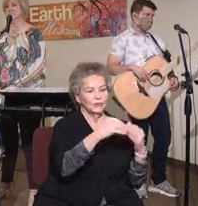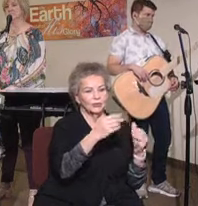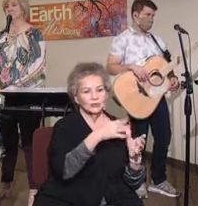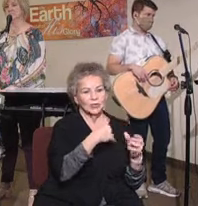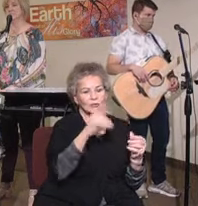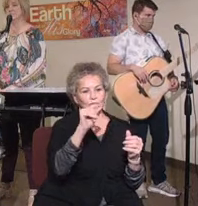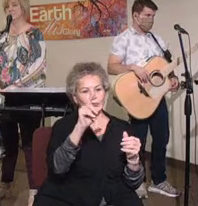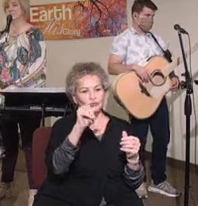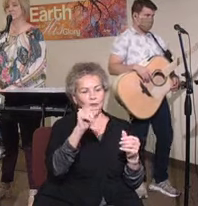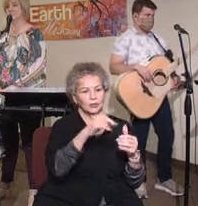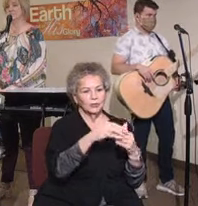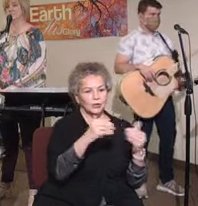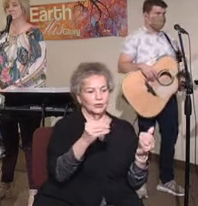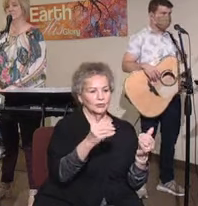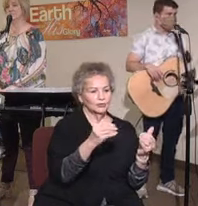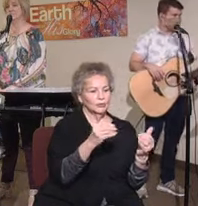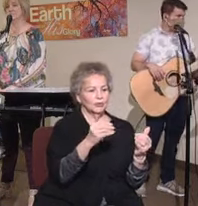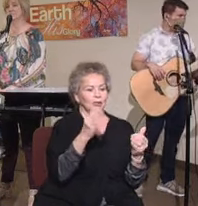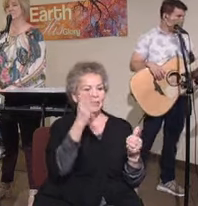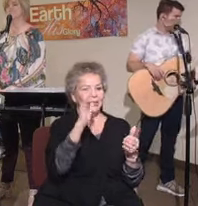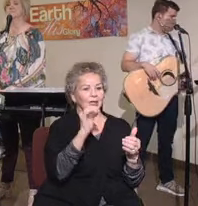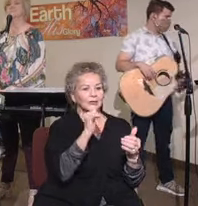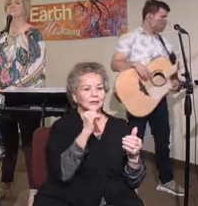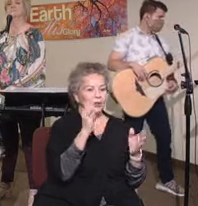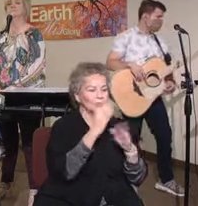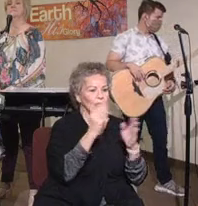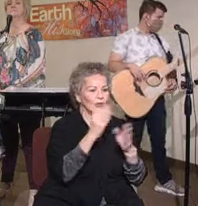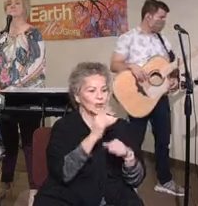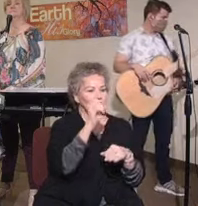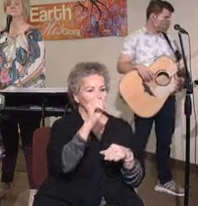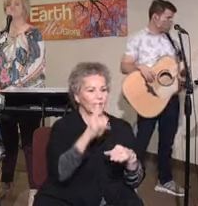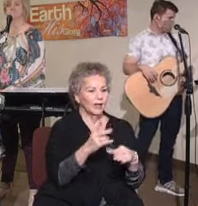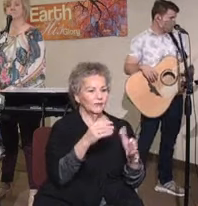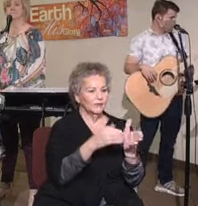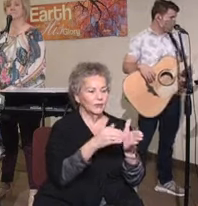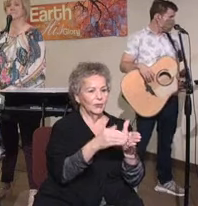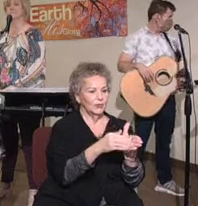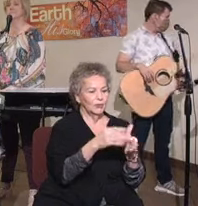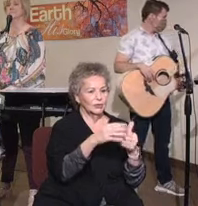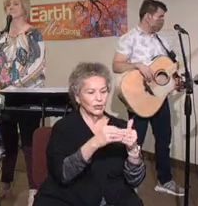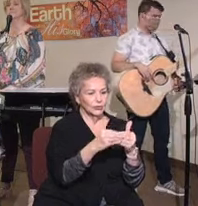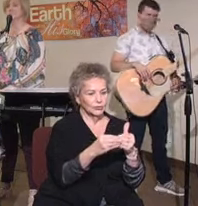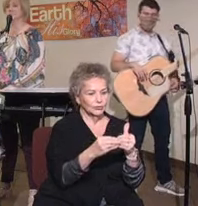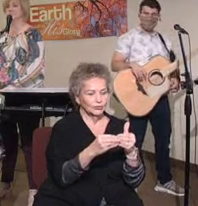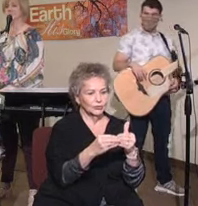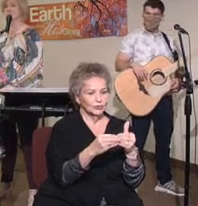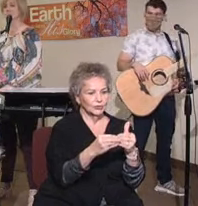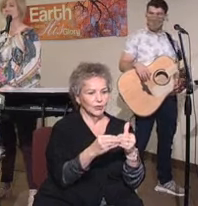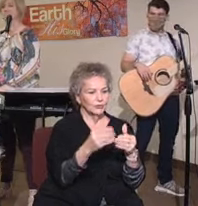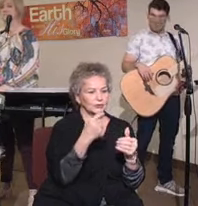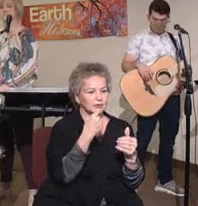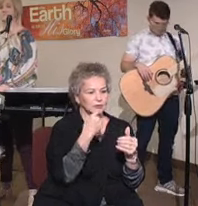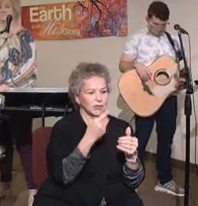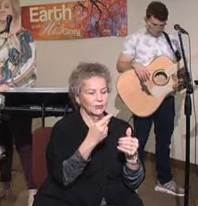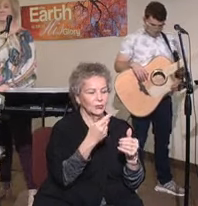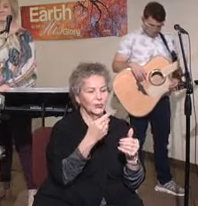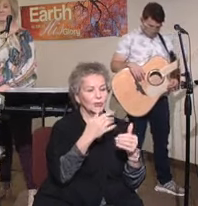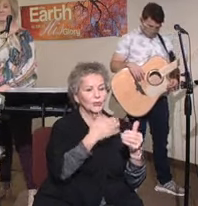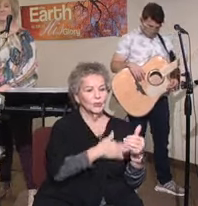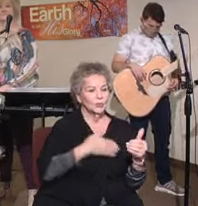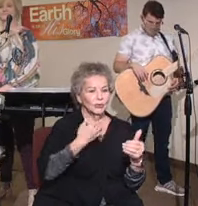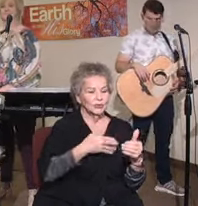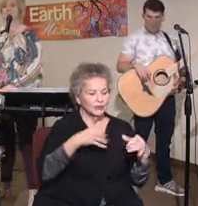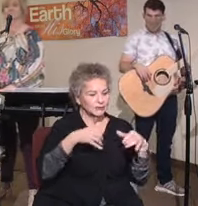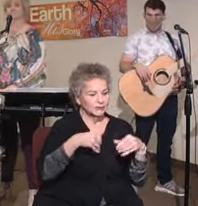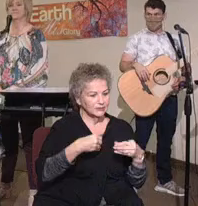throne. He's not worried about a $500,000. I'm just telling Him, would you please sell some of those cattle on